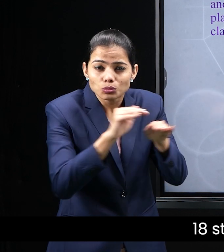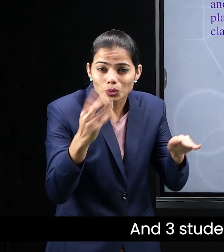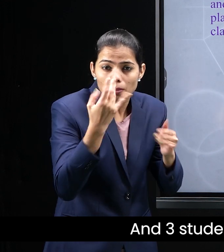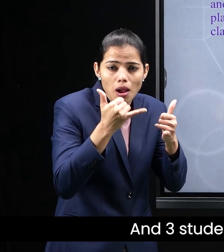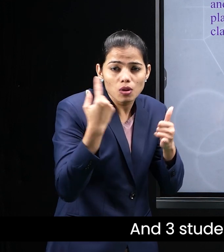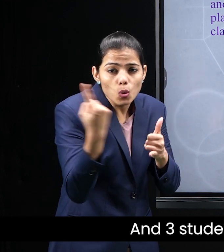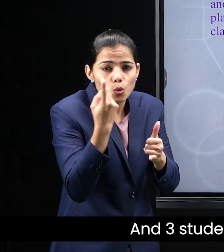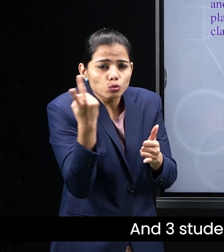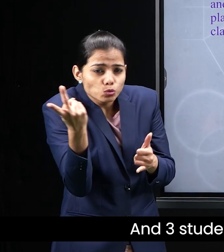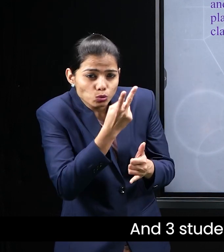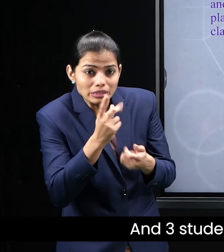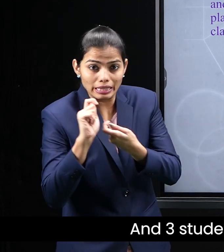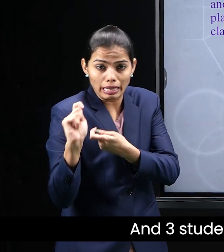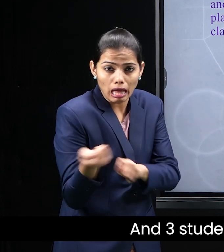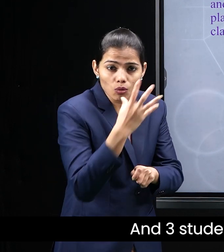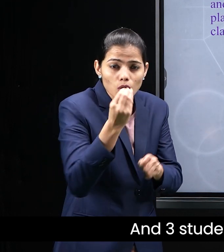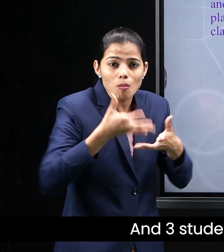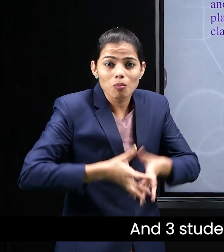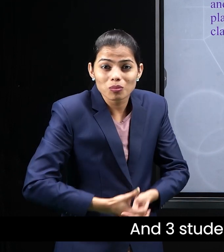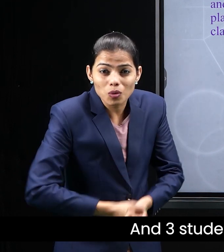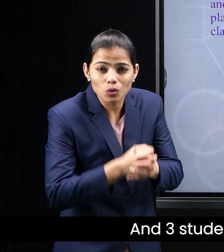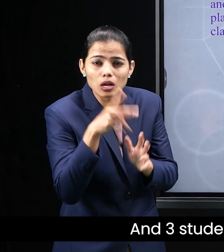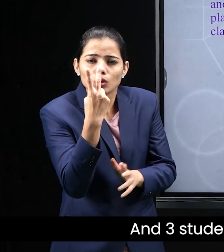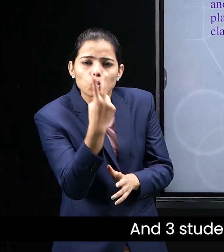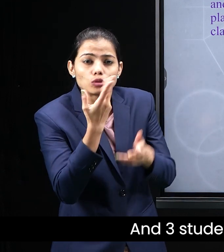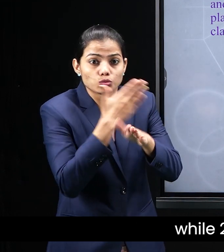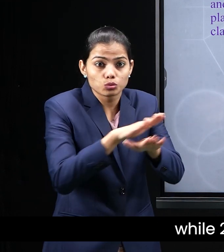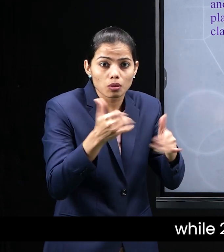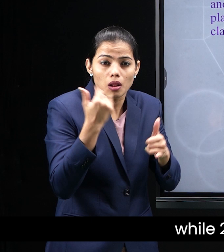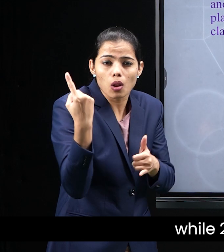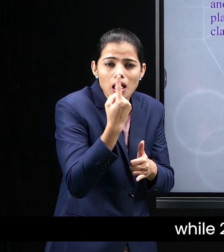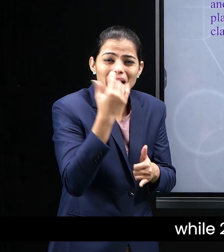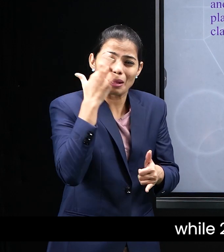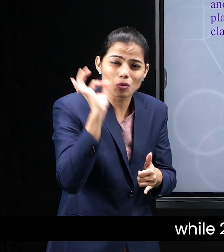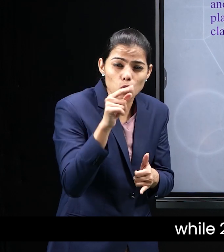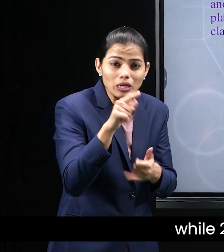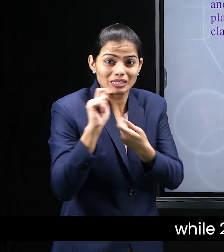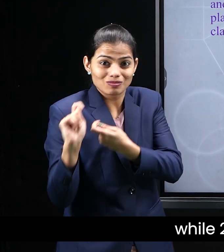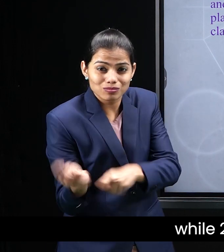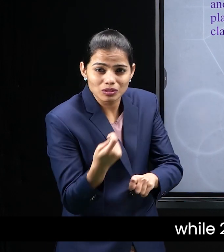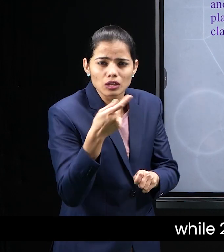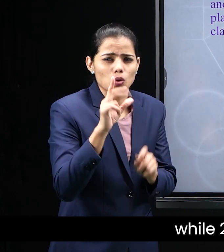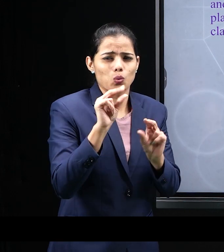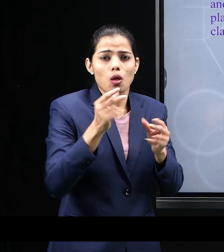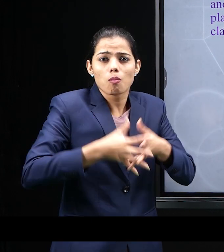and 3 students play both cricket and volleyball, while 2 students play neither cricket nor